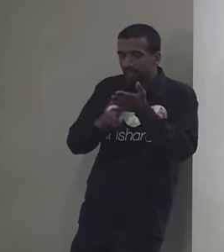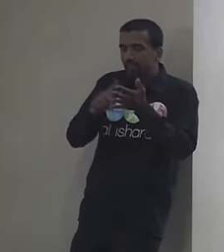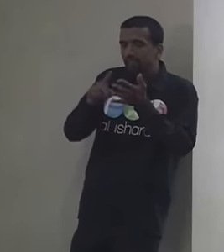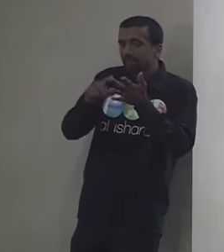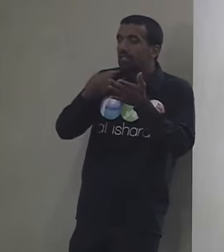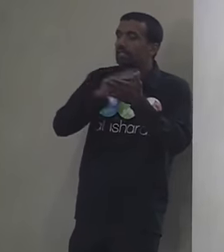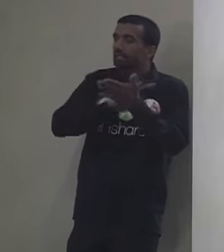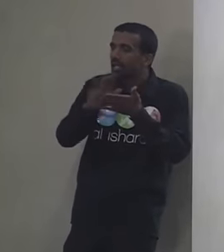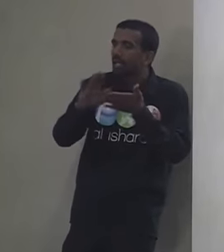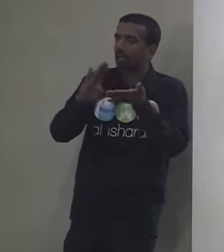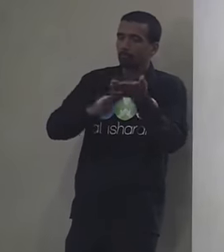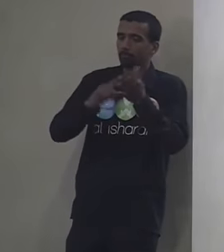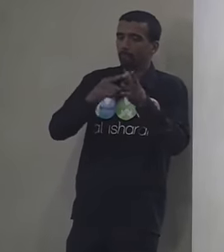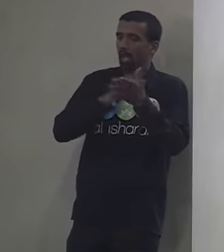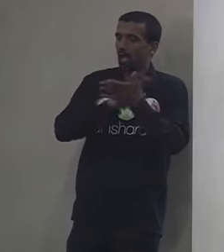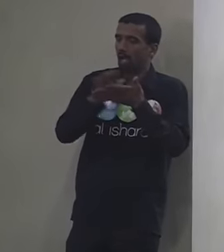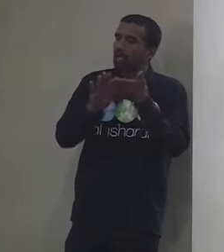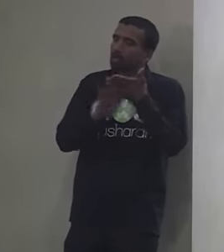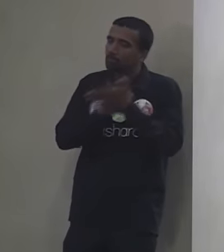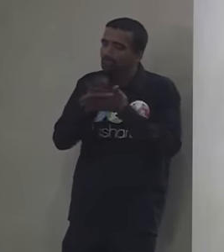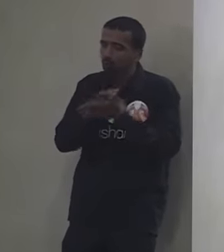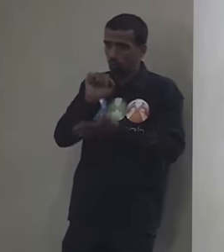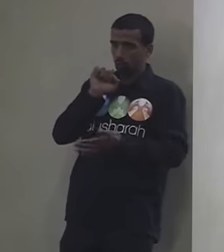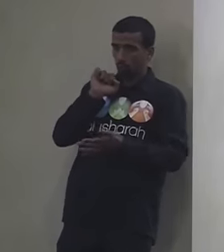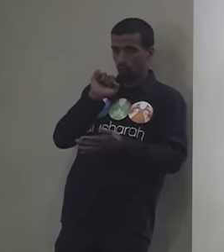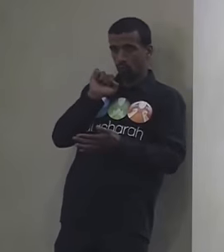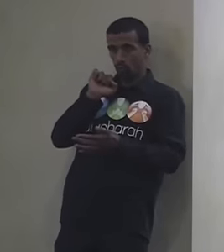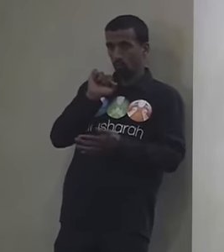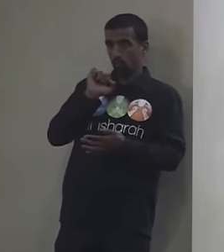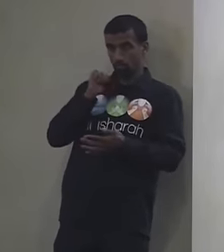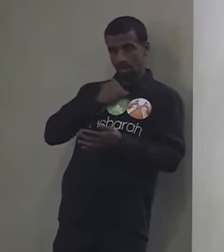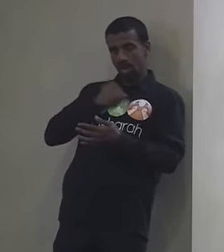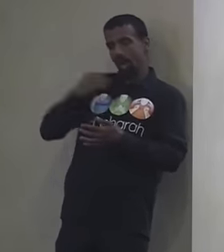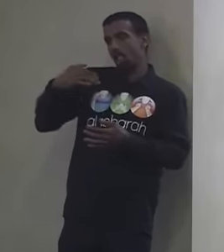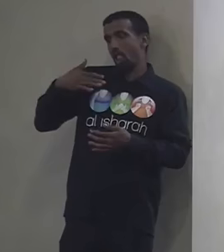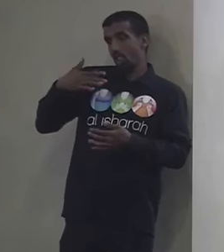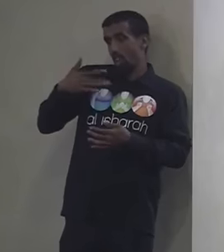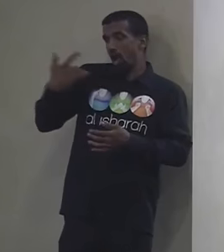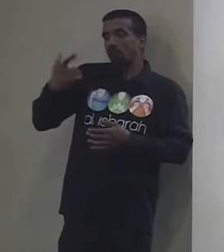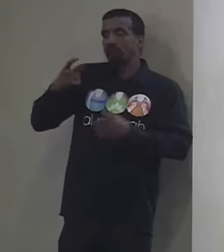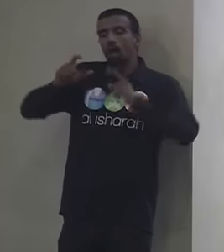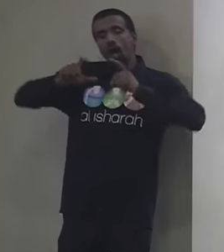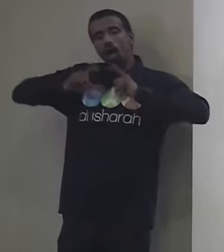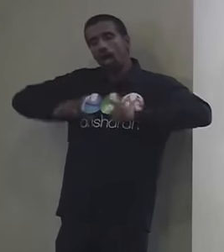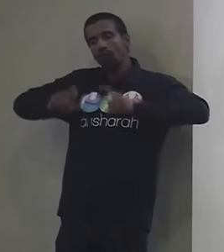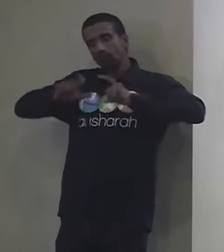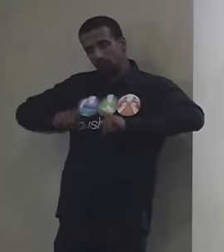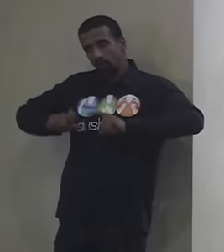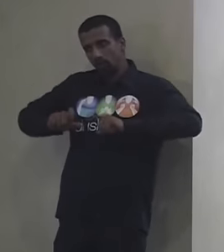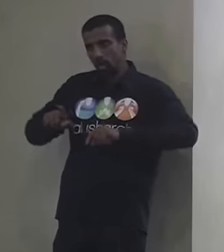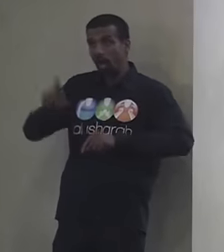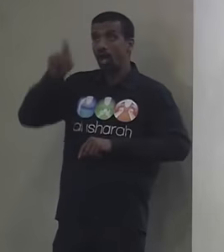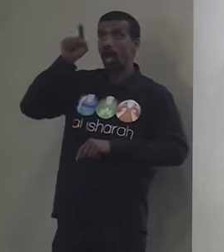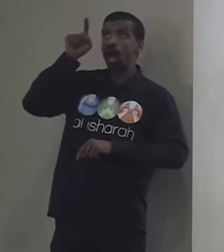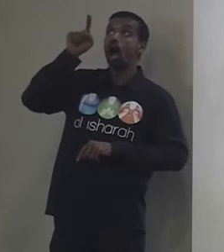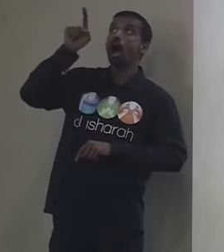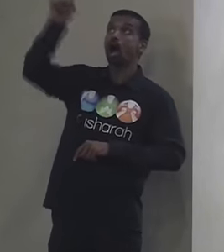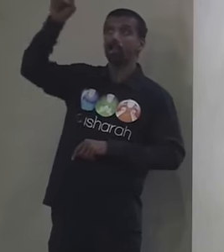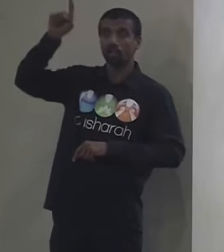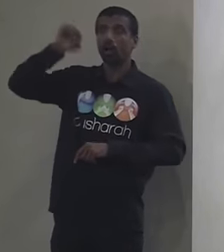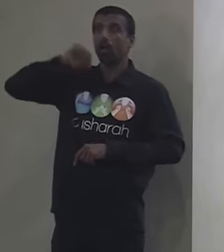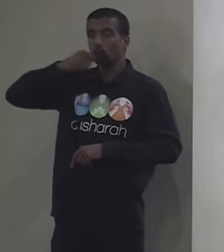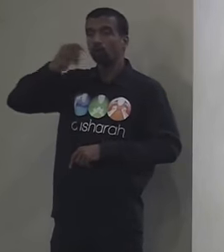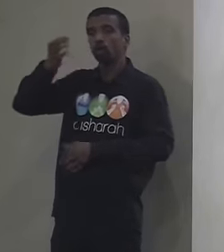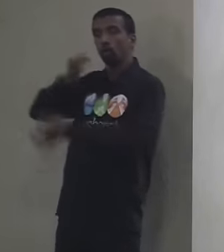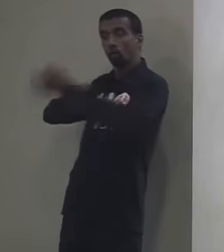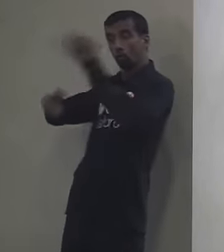brings comfort in your life, brings softness in your life. From it, when you get the word na'im, it actually means luxuries that you